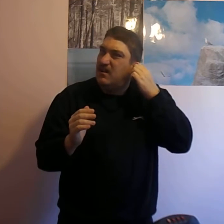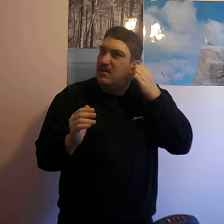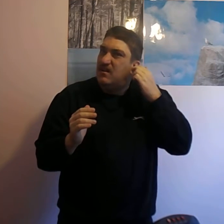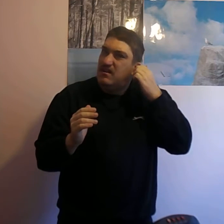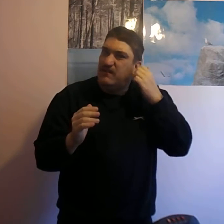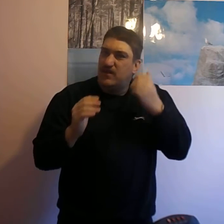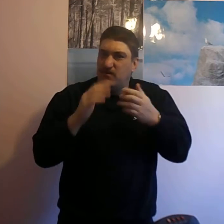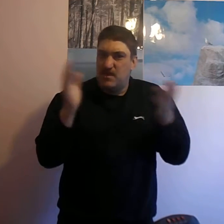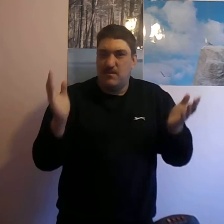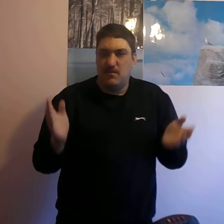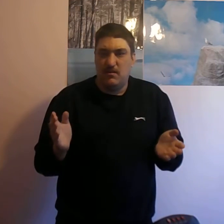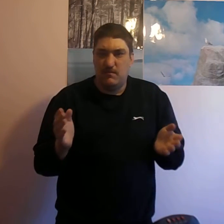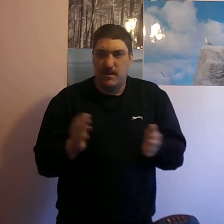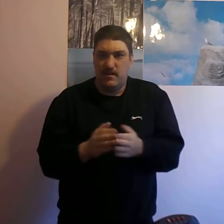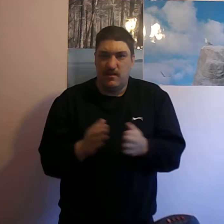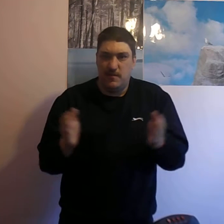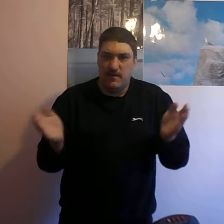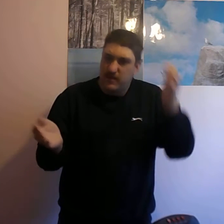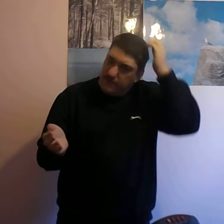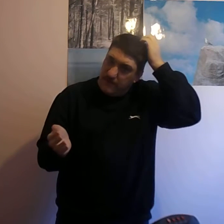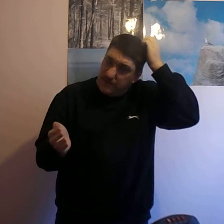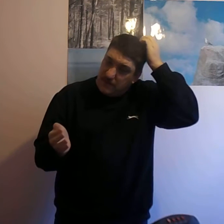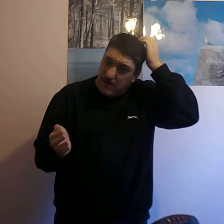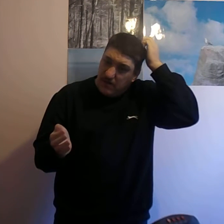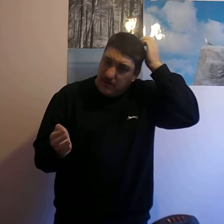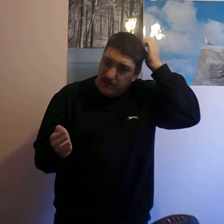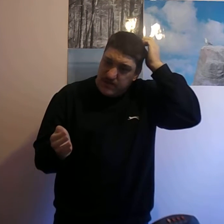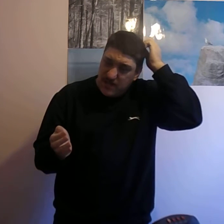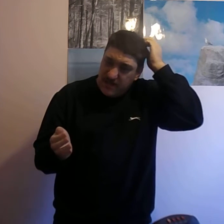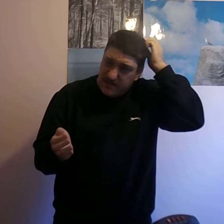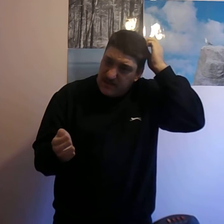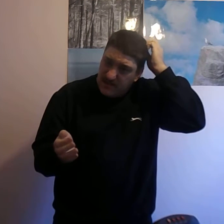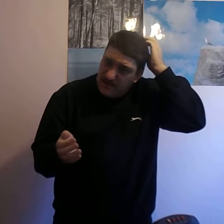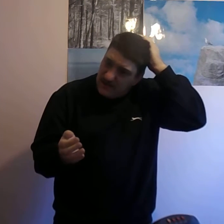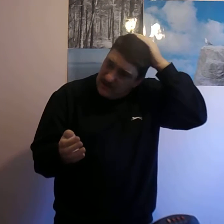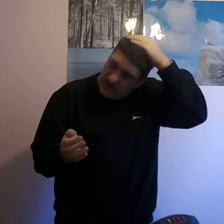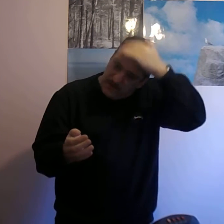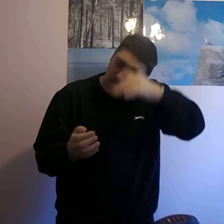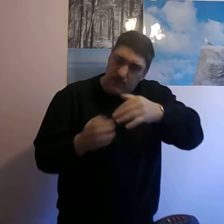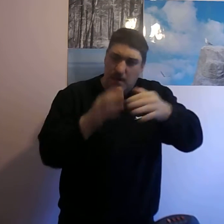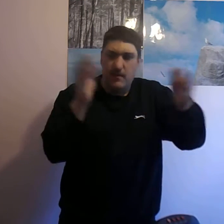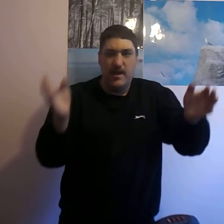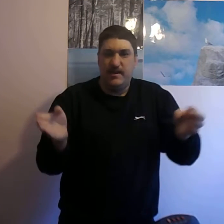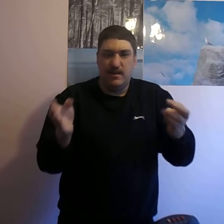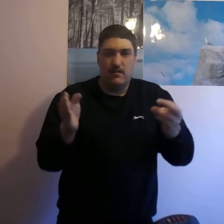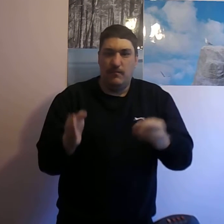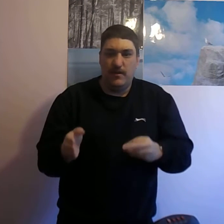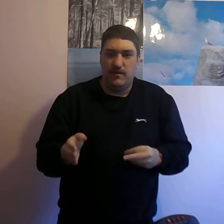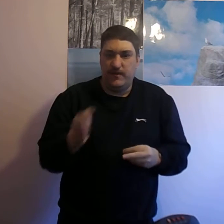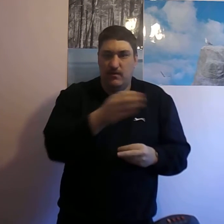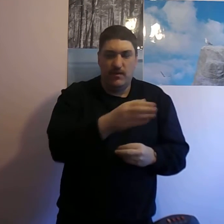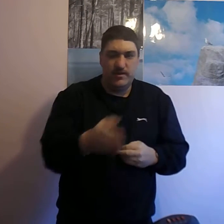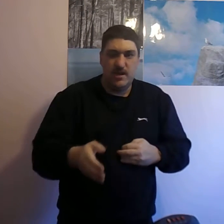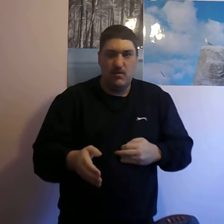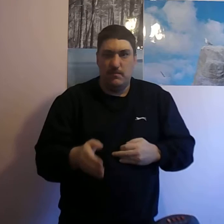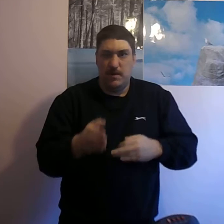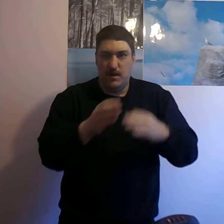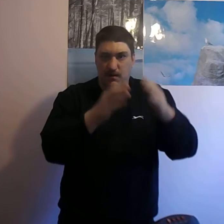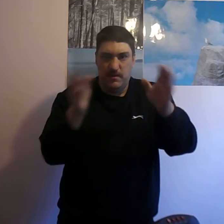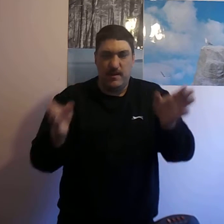It involves him as well, some of these conspiracy theories about who Chell is. That somehow he did something so that Chell would be mistaken